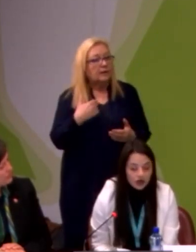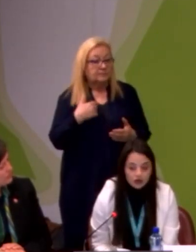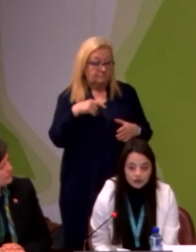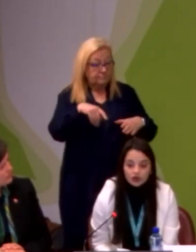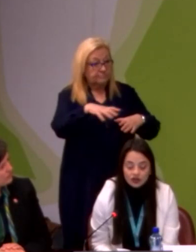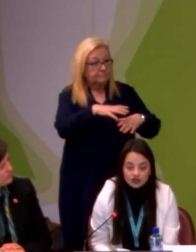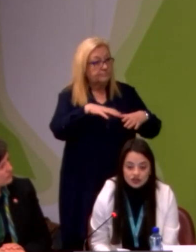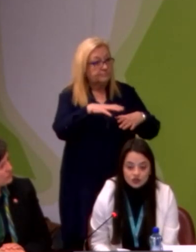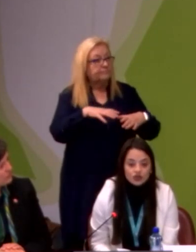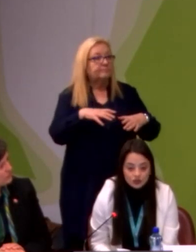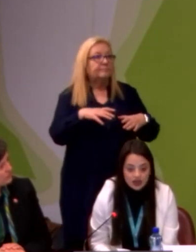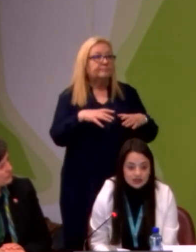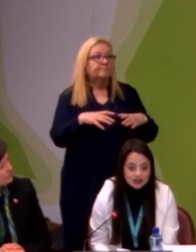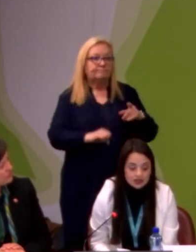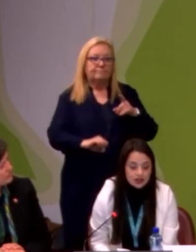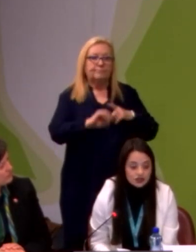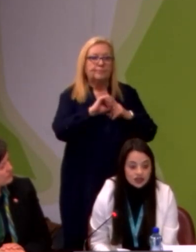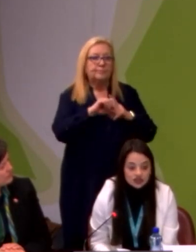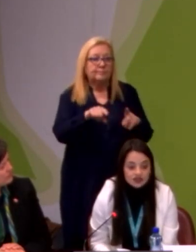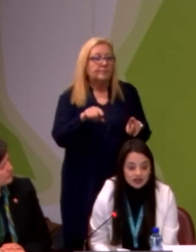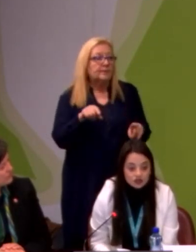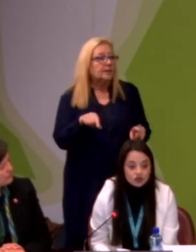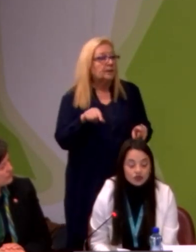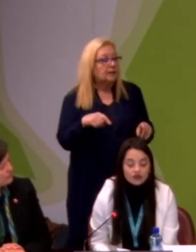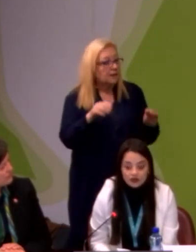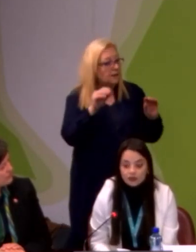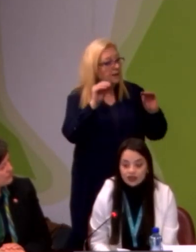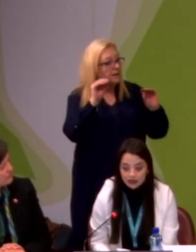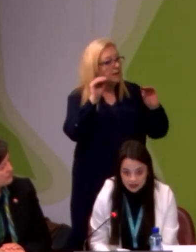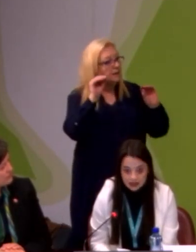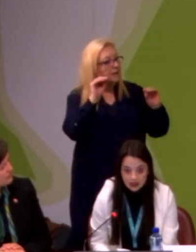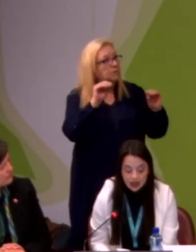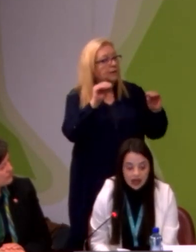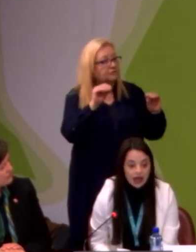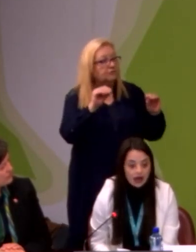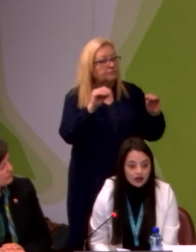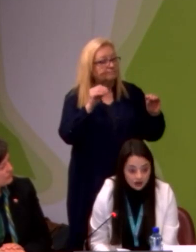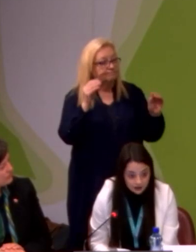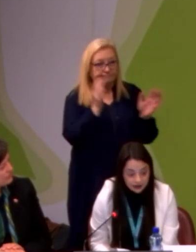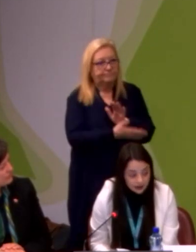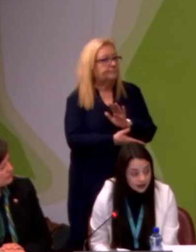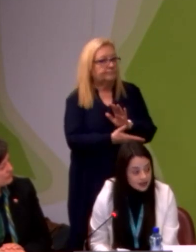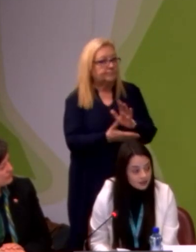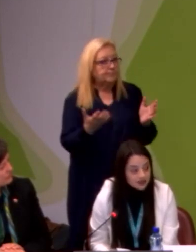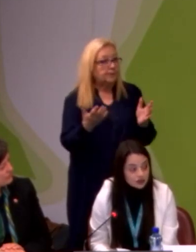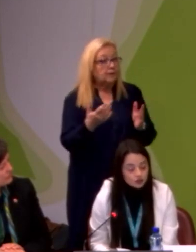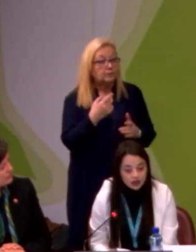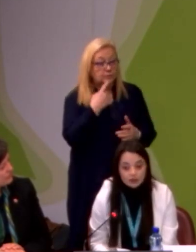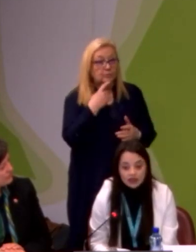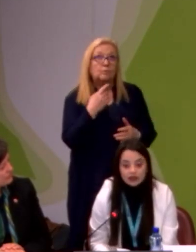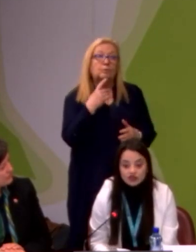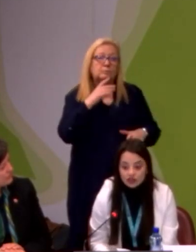Among the repercussions to the crises, the education sector took a very big hit. Currently, an